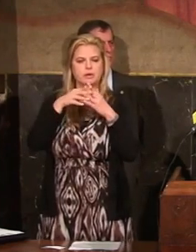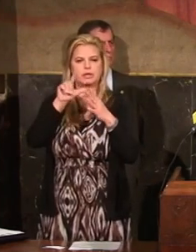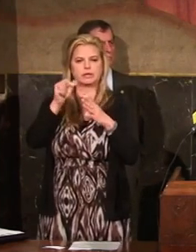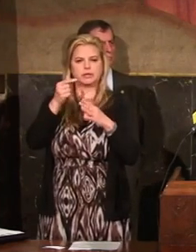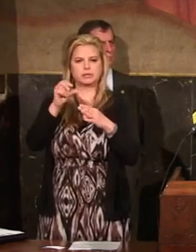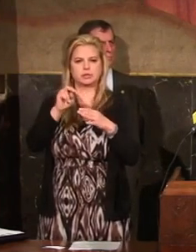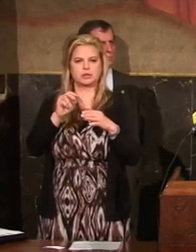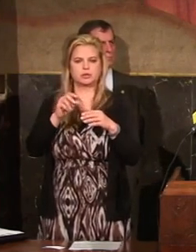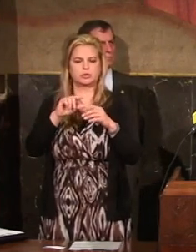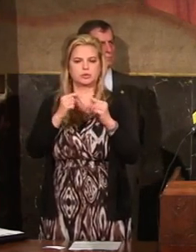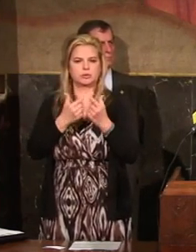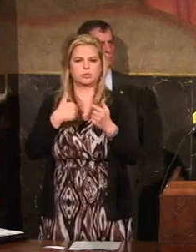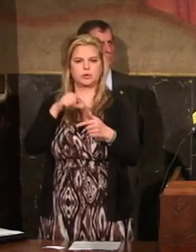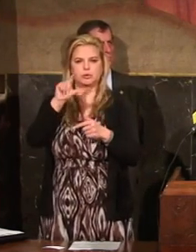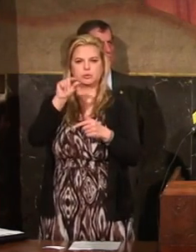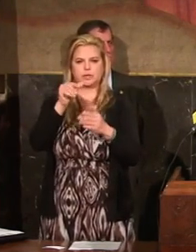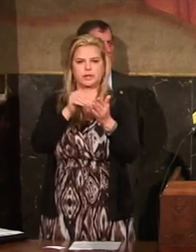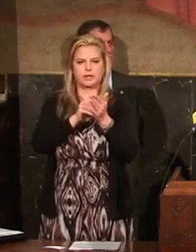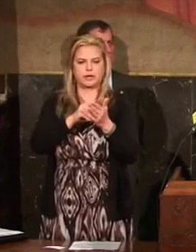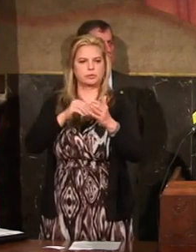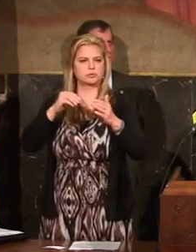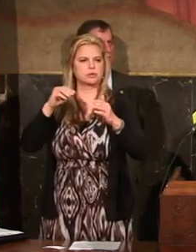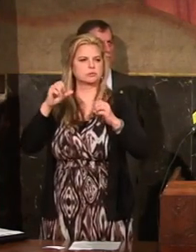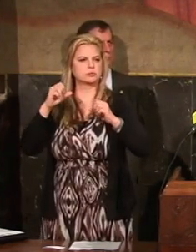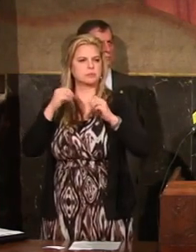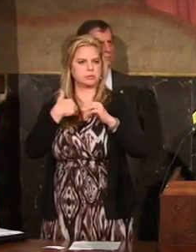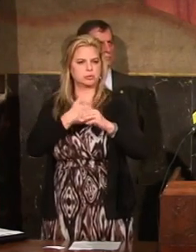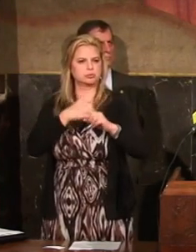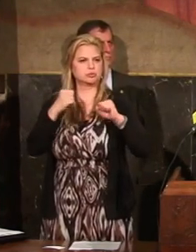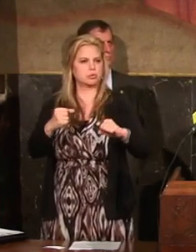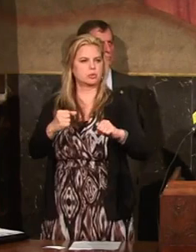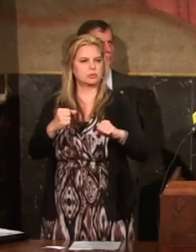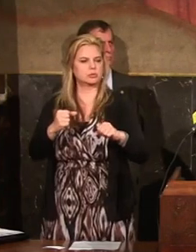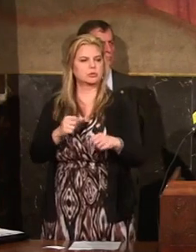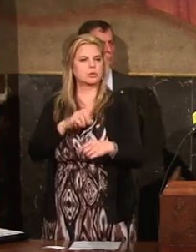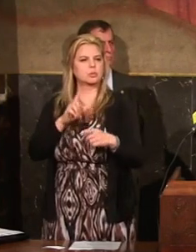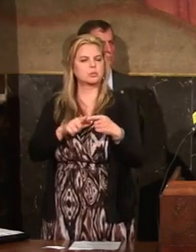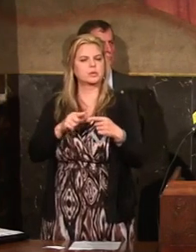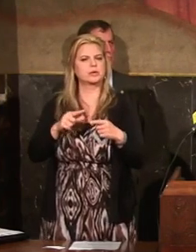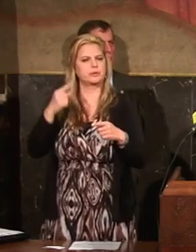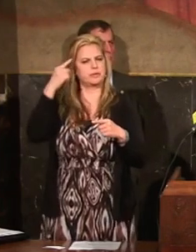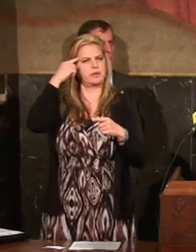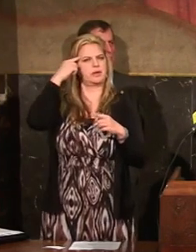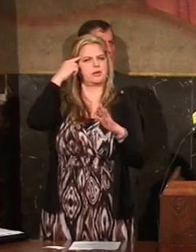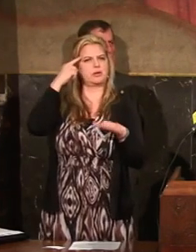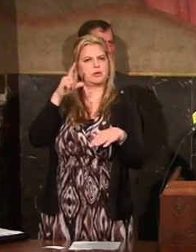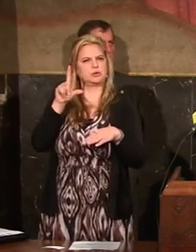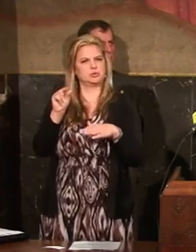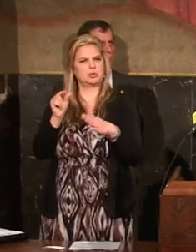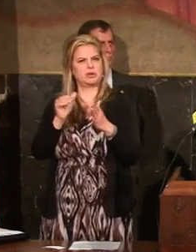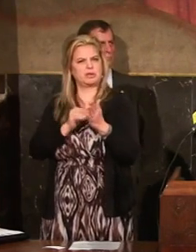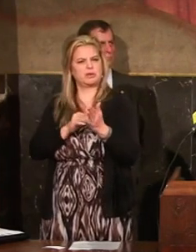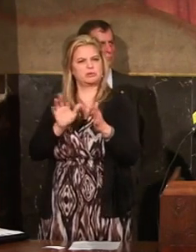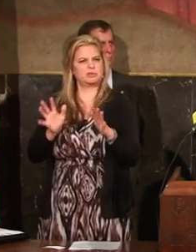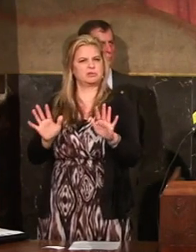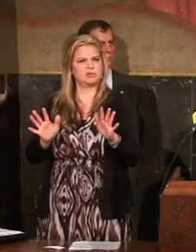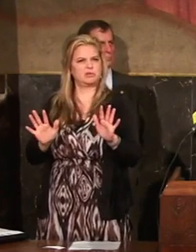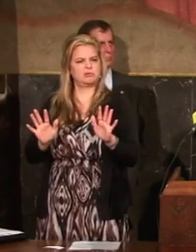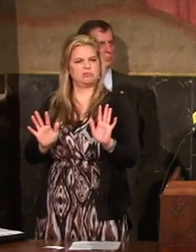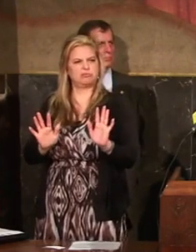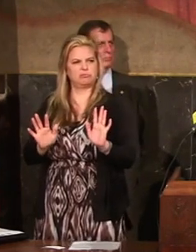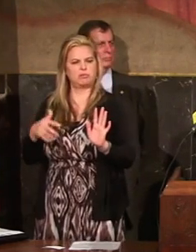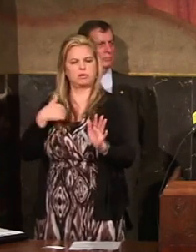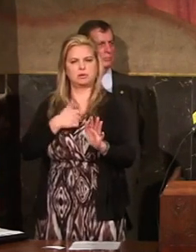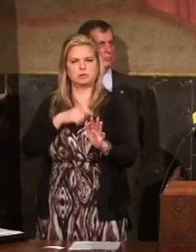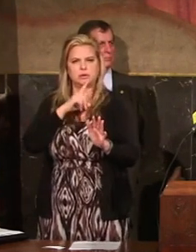approximately 20,000 strong at this point of the year. But when you stop and think about it, you say, oh, it's only 20,000. Well, we